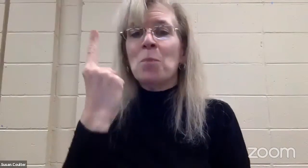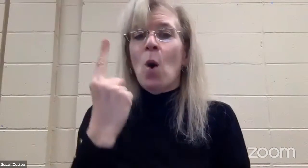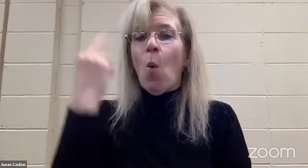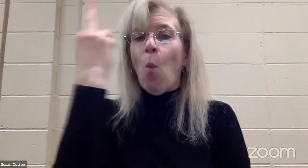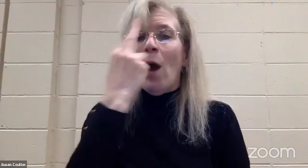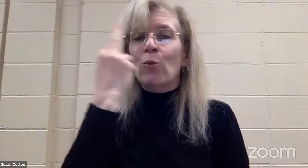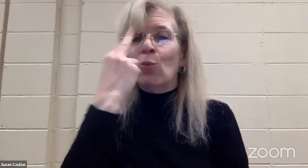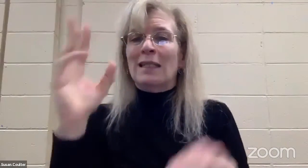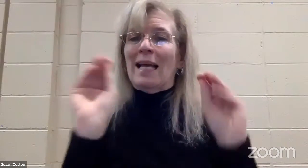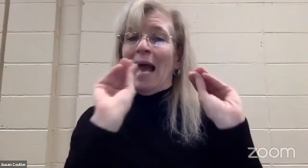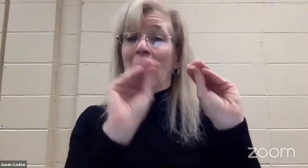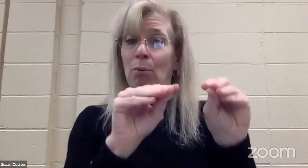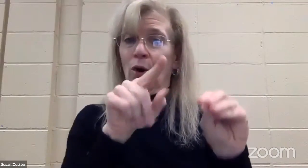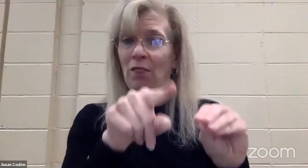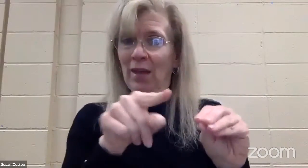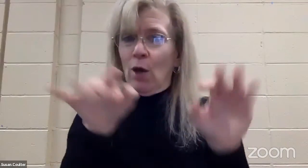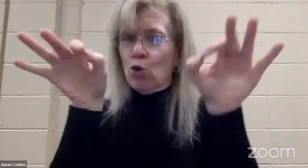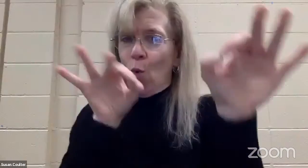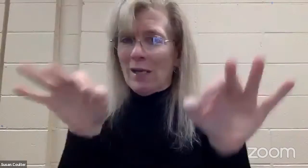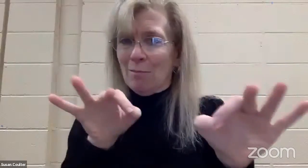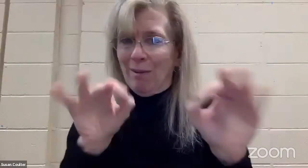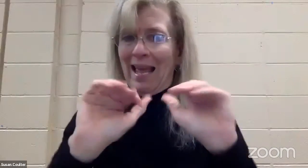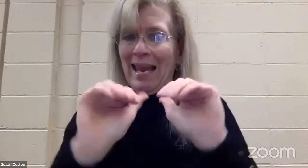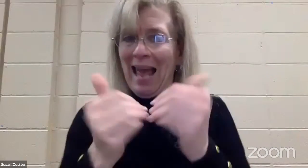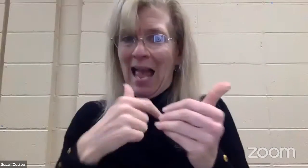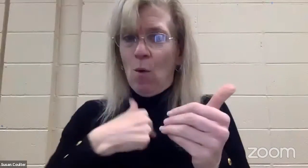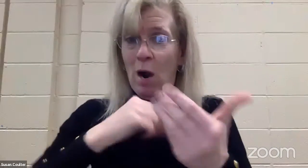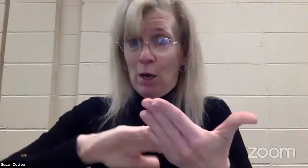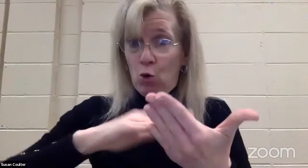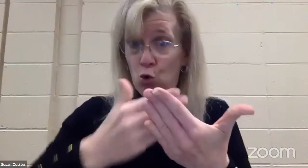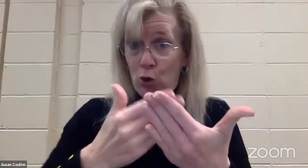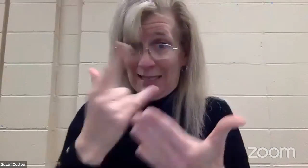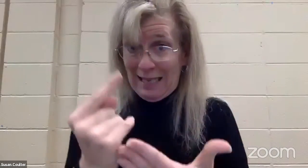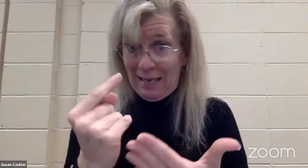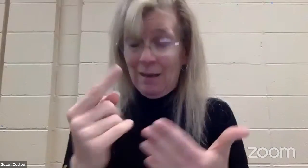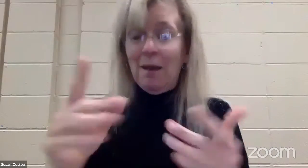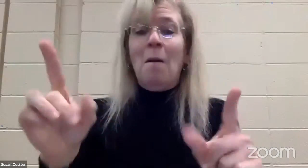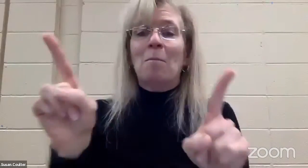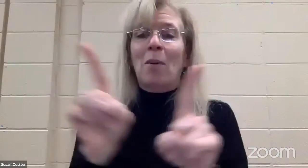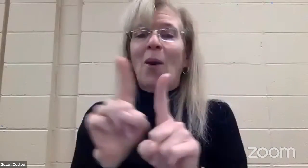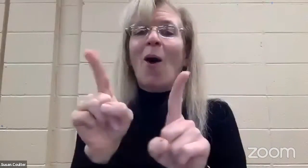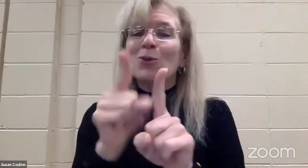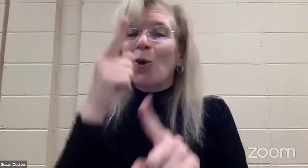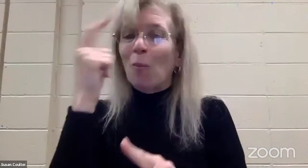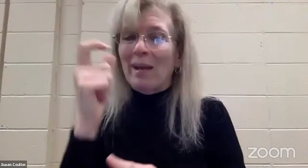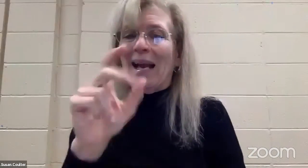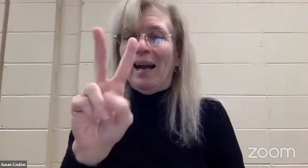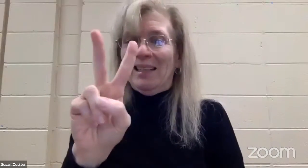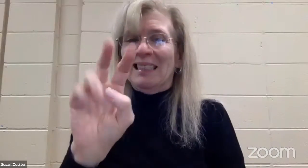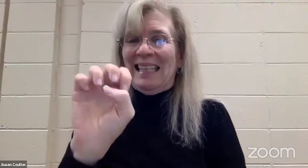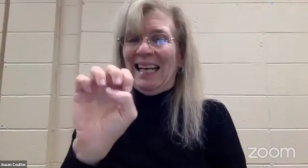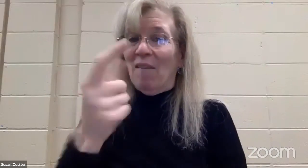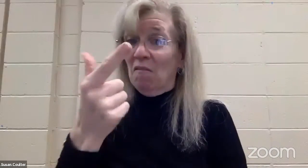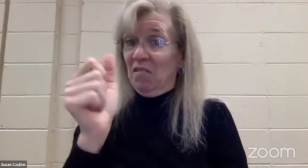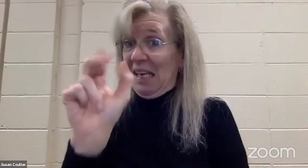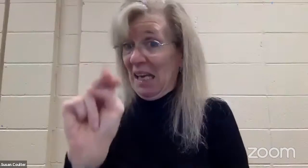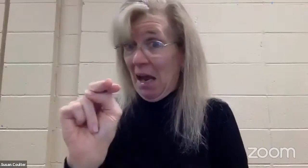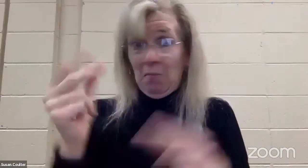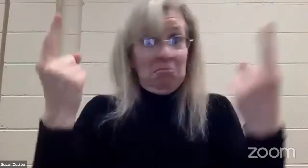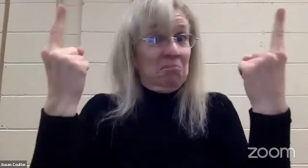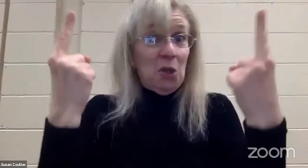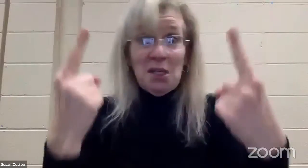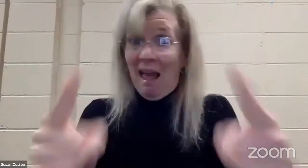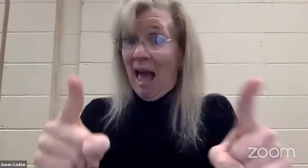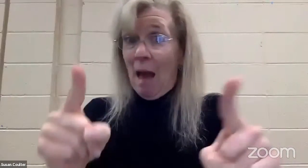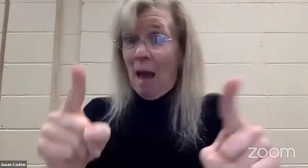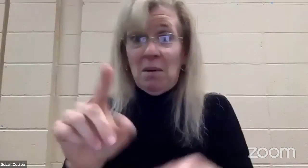recently. One reason I put it there to explain how I cooked it, but also because